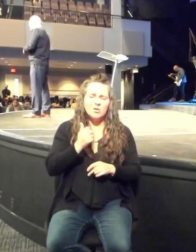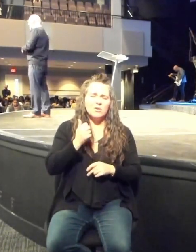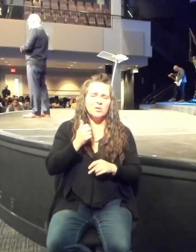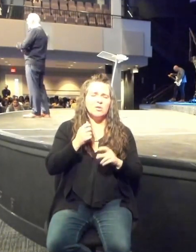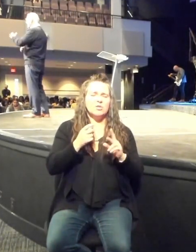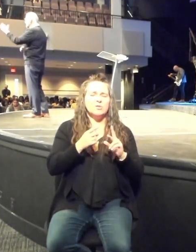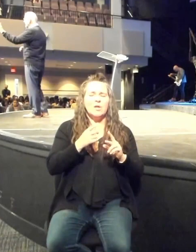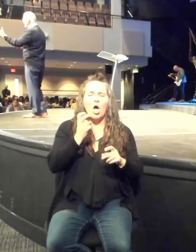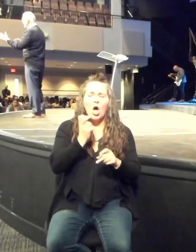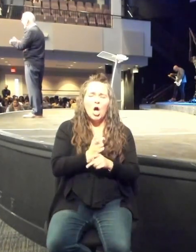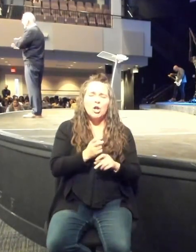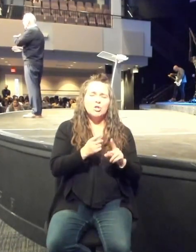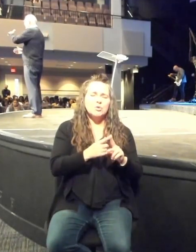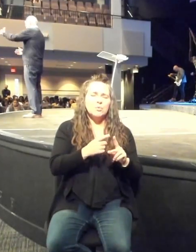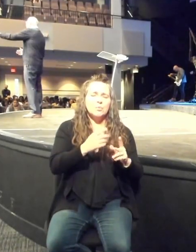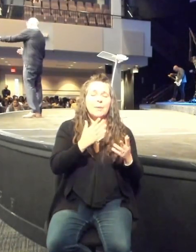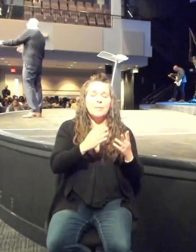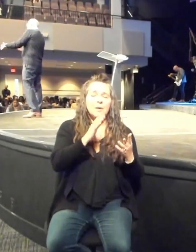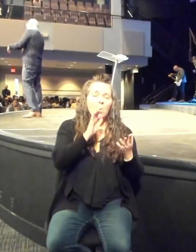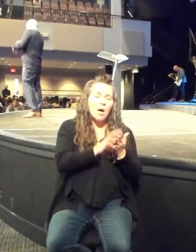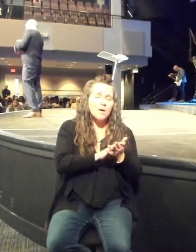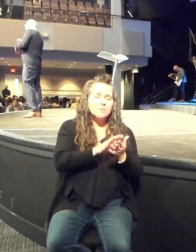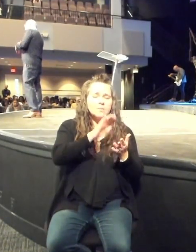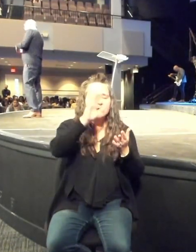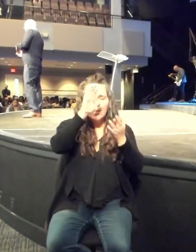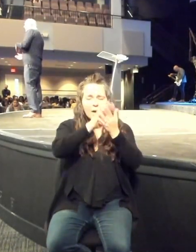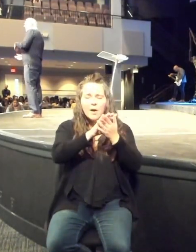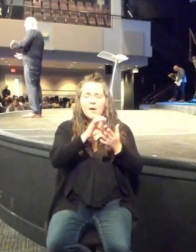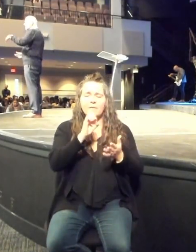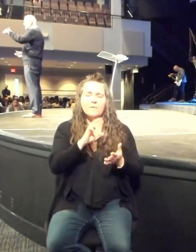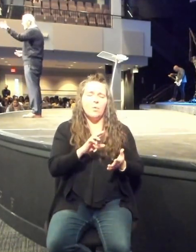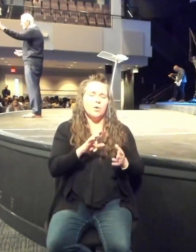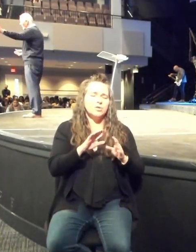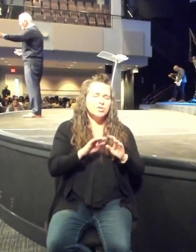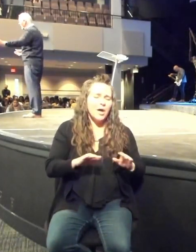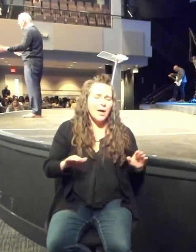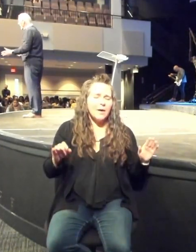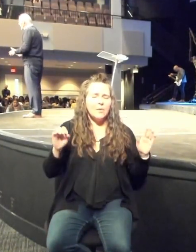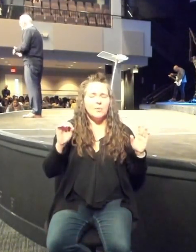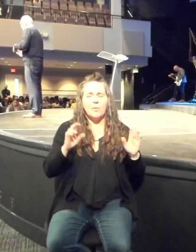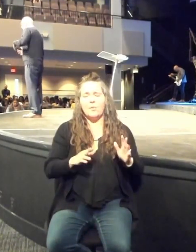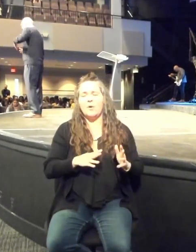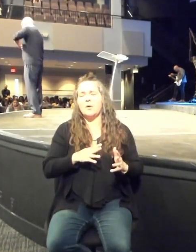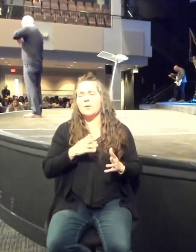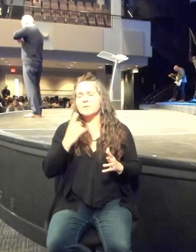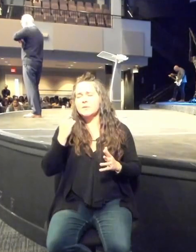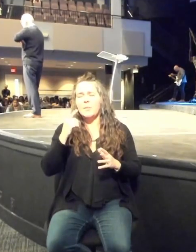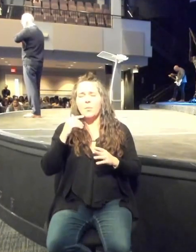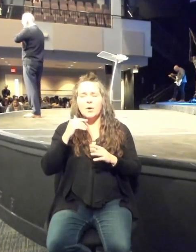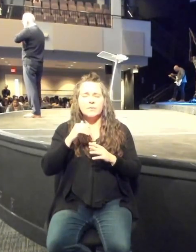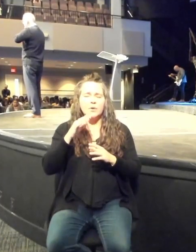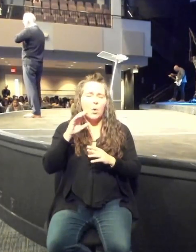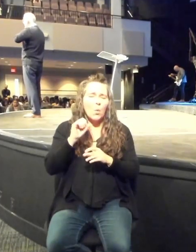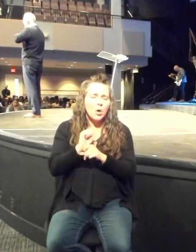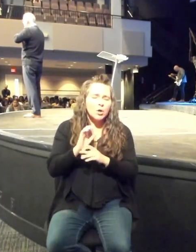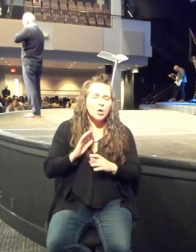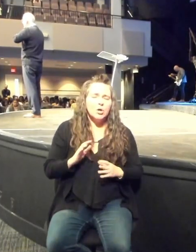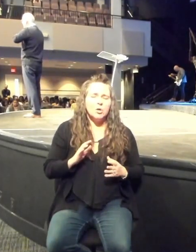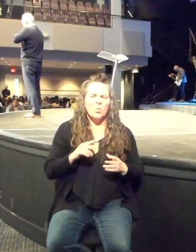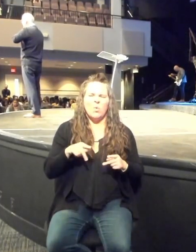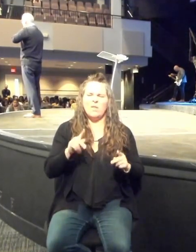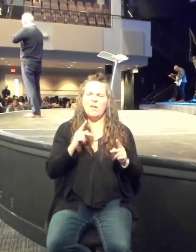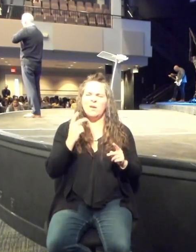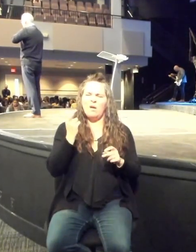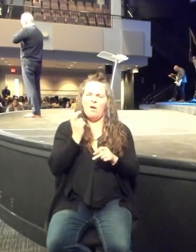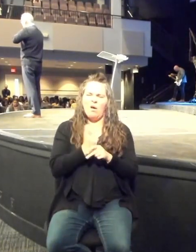toward a husband or a wife or a child or a fellow worker or someone in the neighborhood. We let hardness get into our